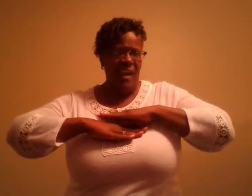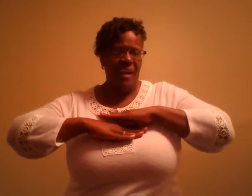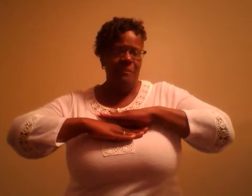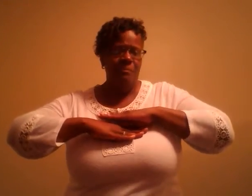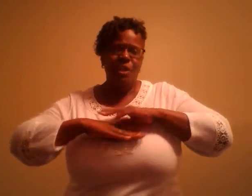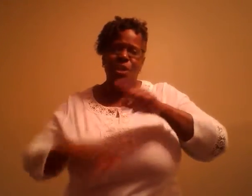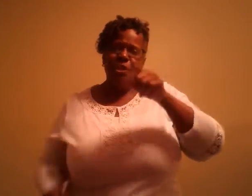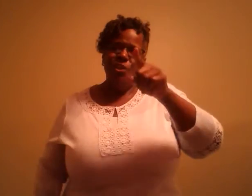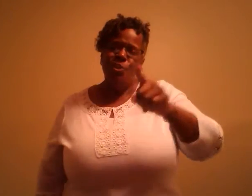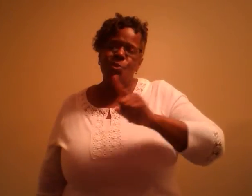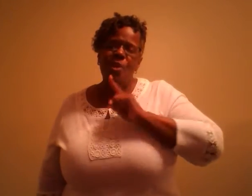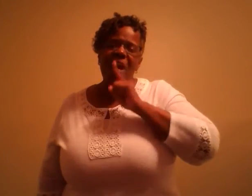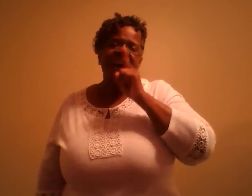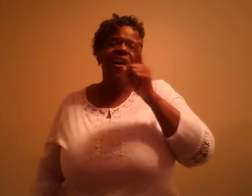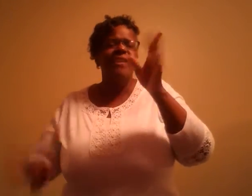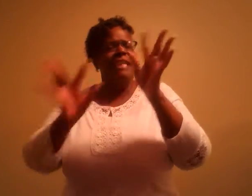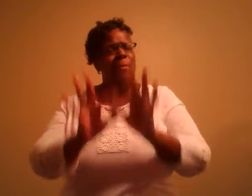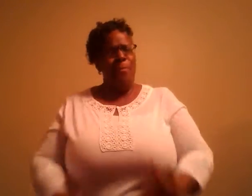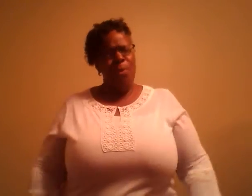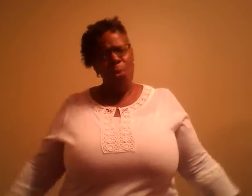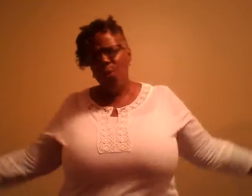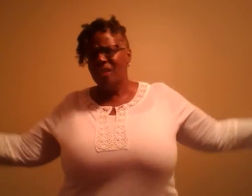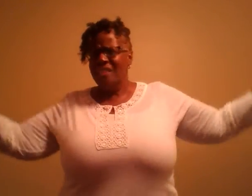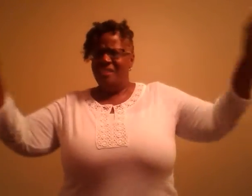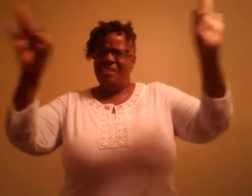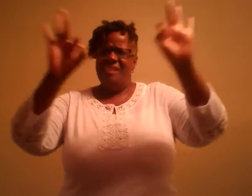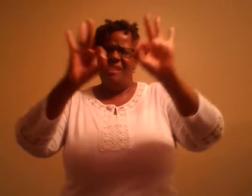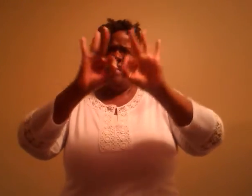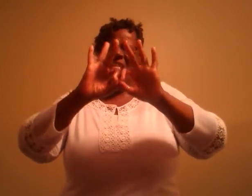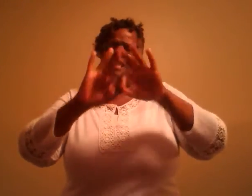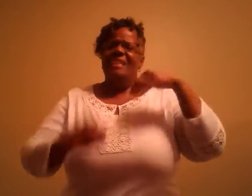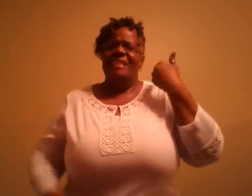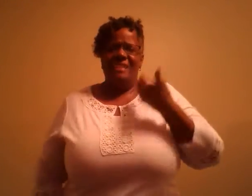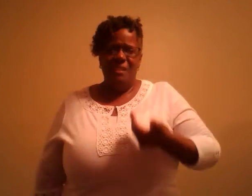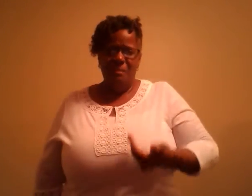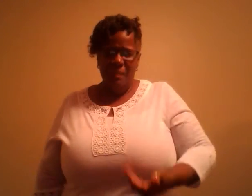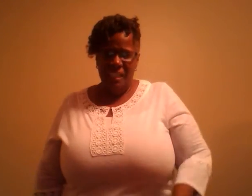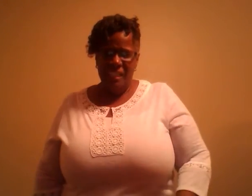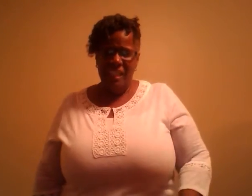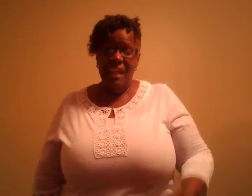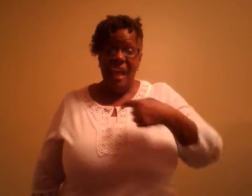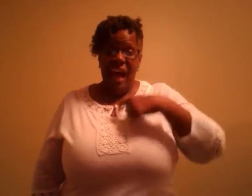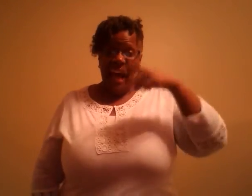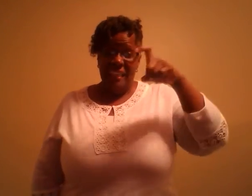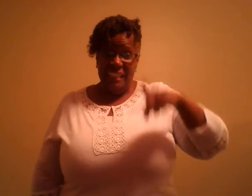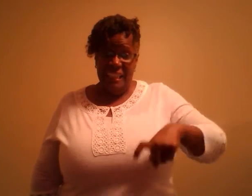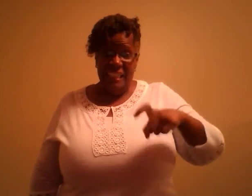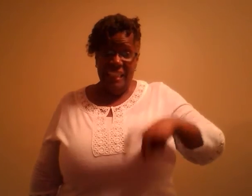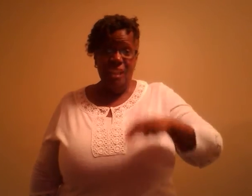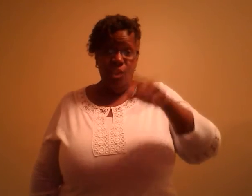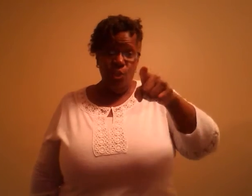You are important to me. I need you